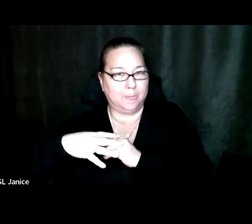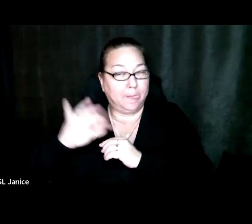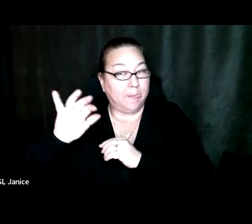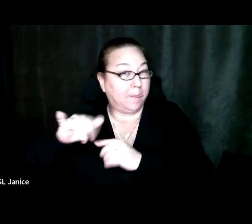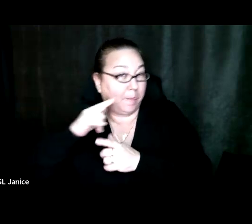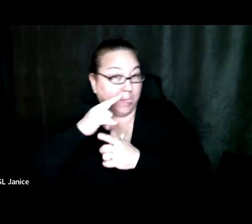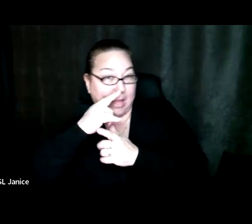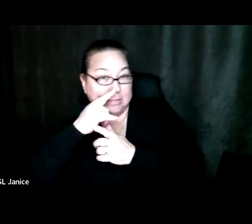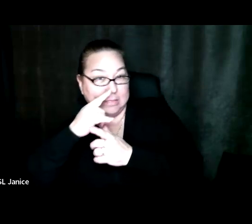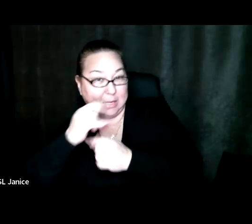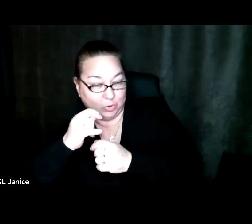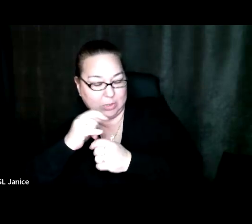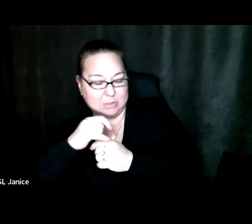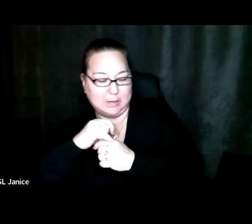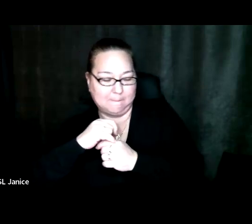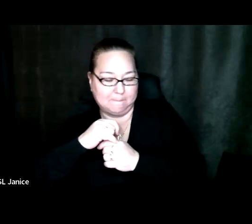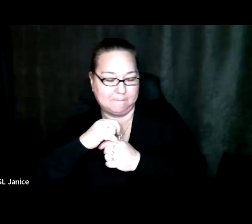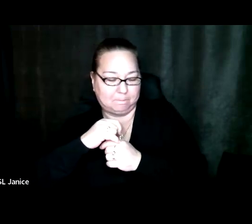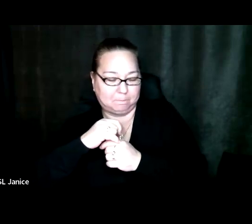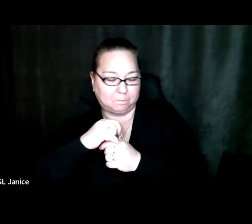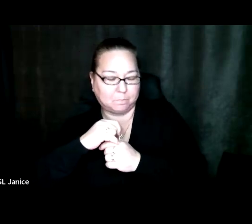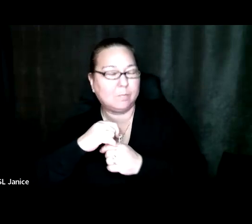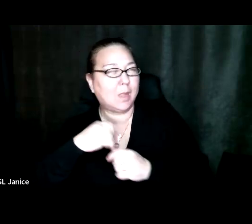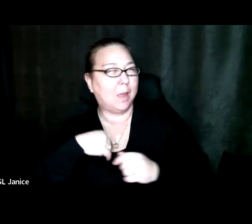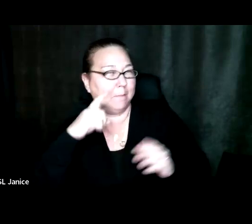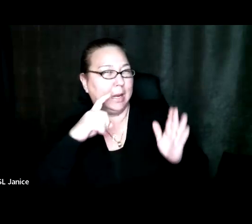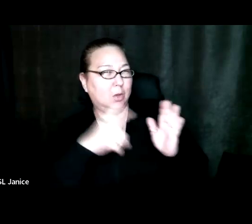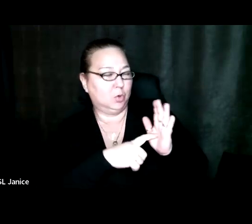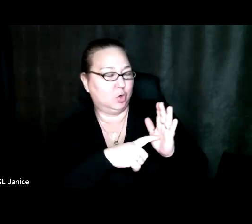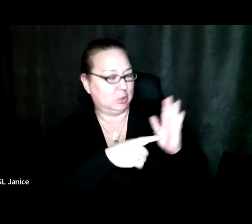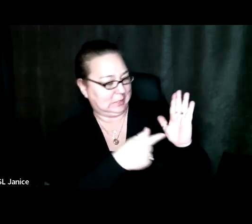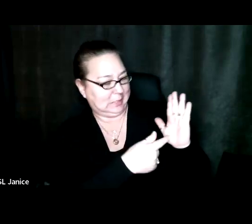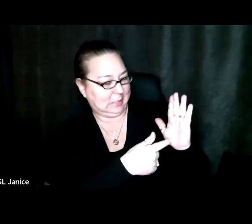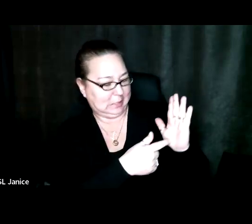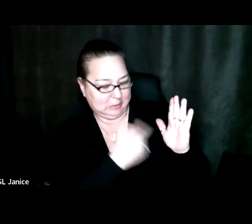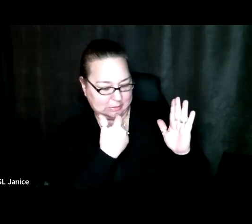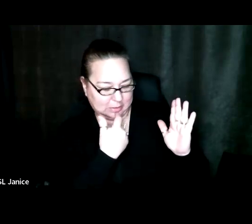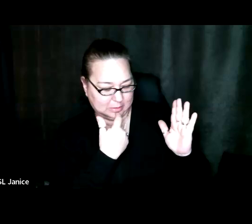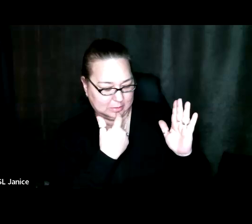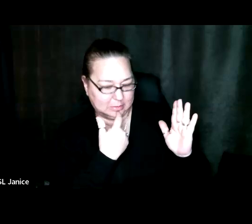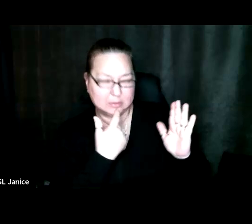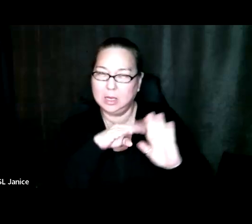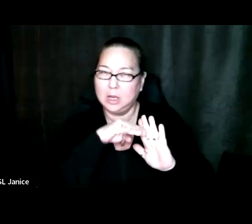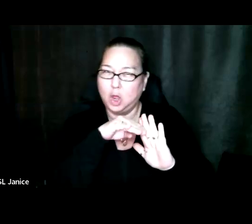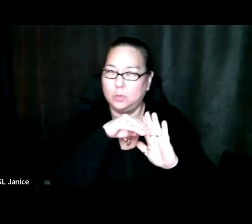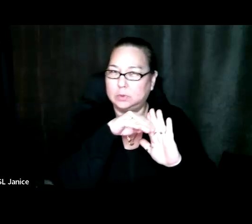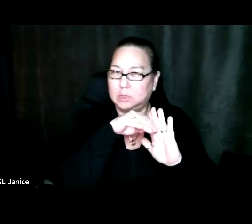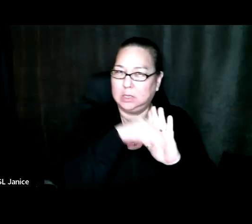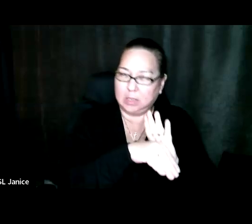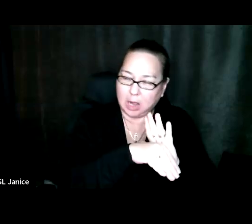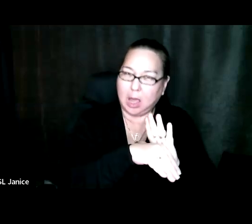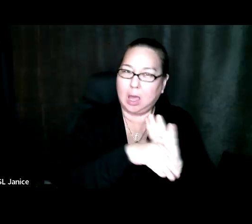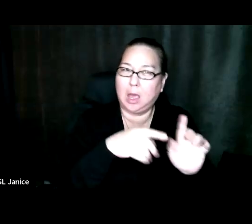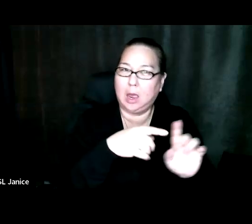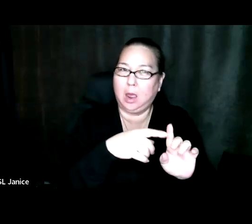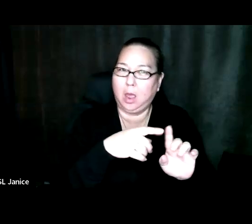interesting. I also note, though, that you put in here that there was a decline in applicants from